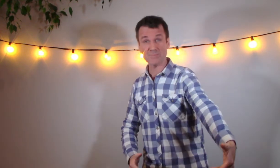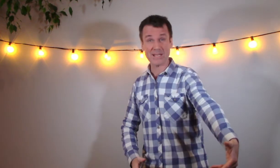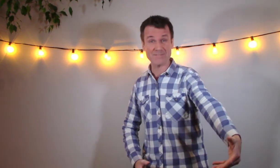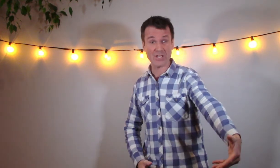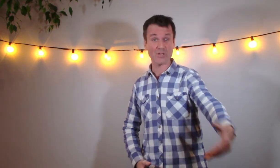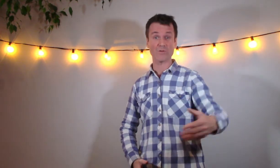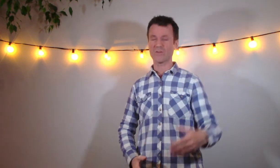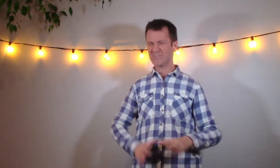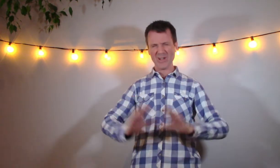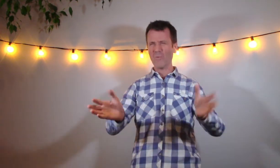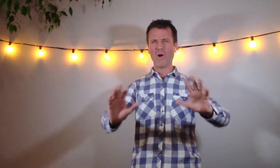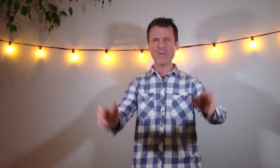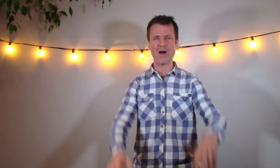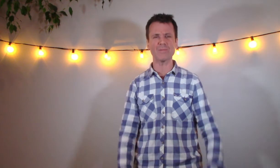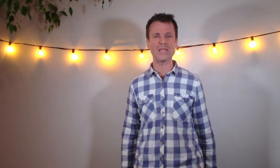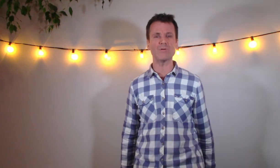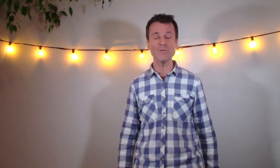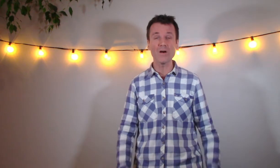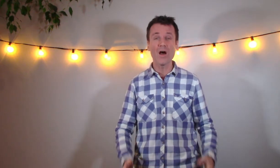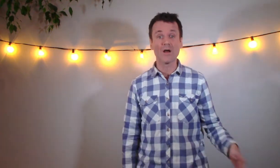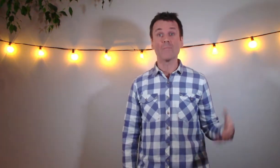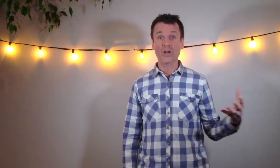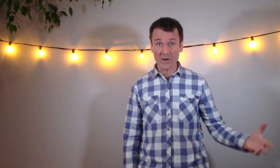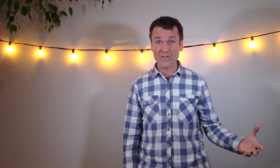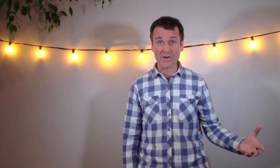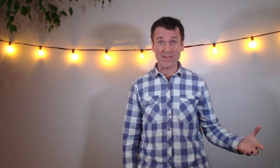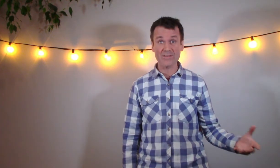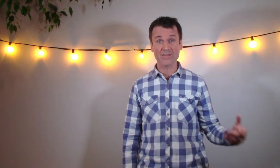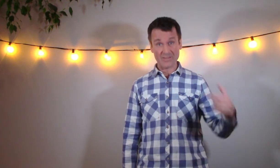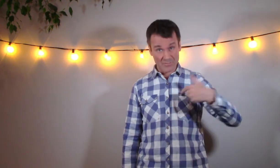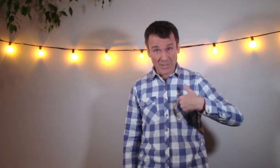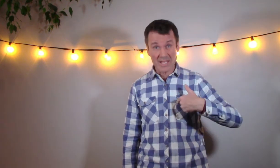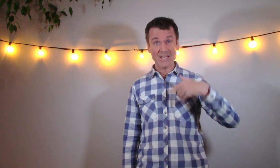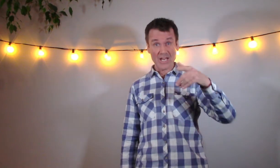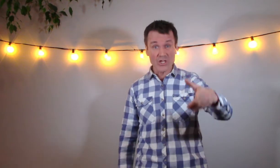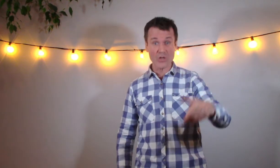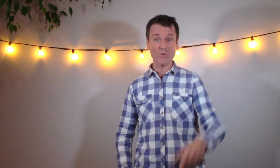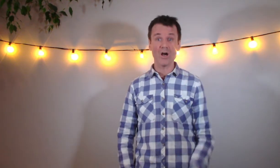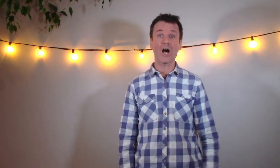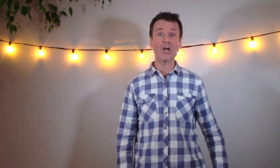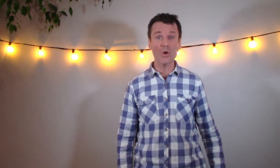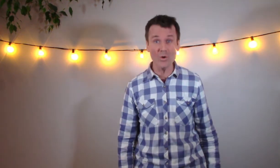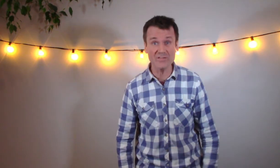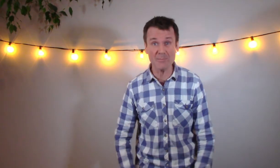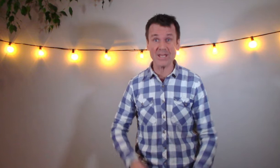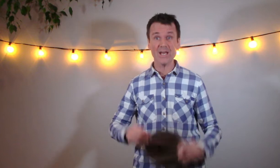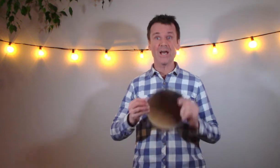best for you, don't worry about other people. But God's friends, that's me and you, are called to be